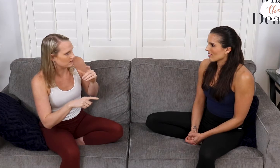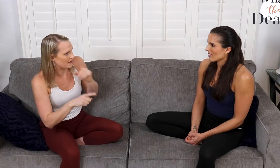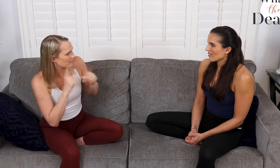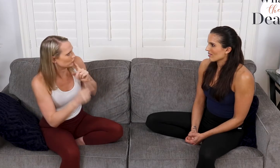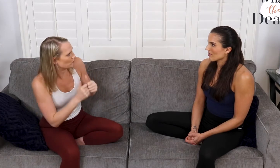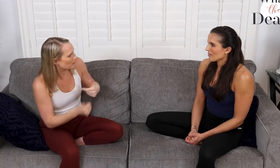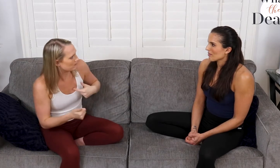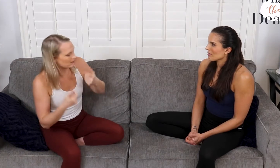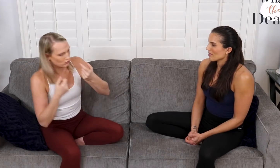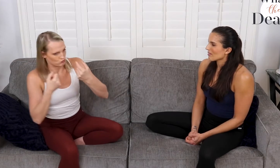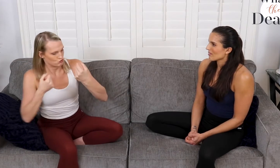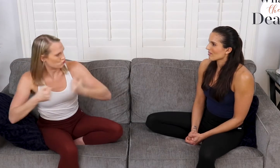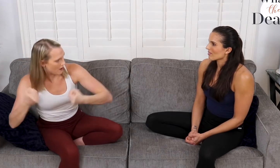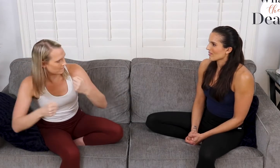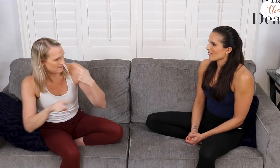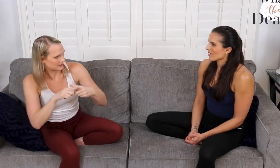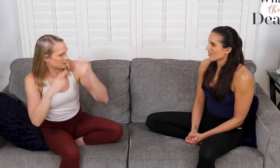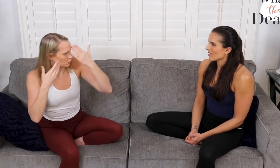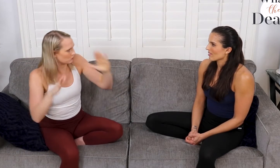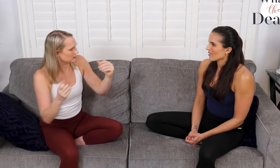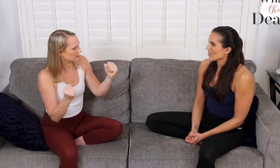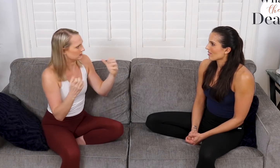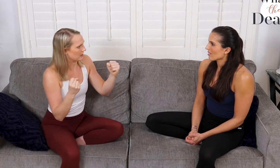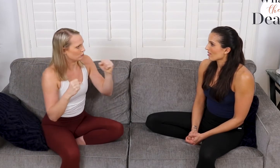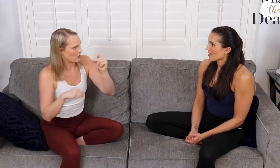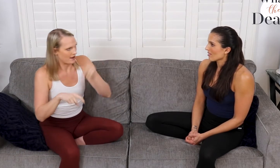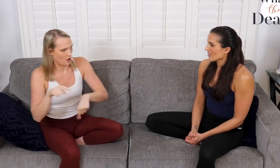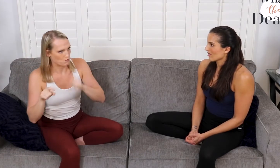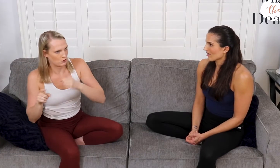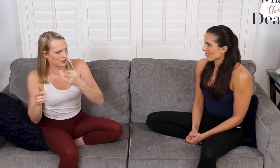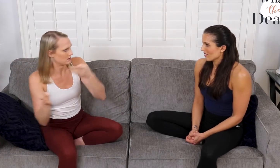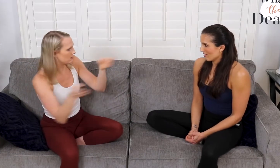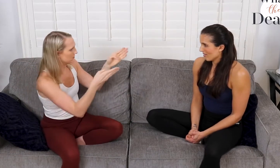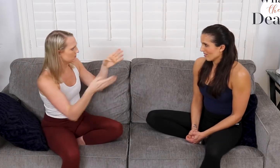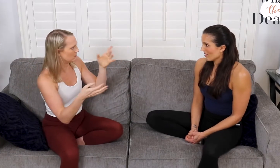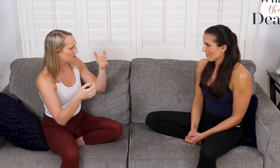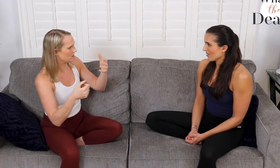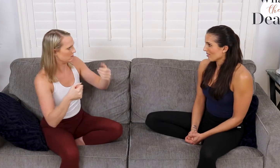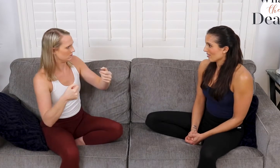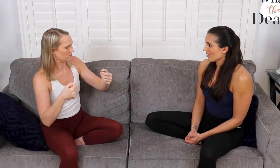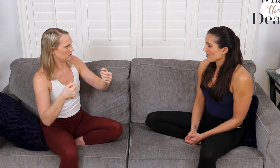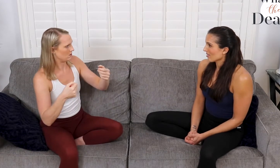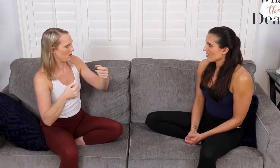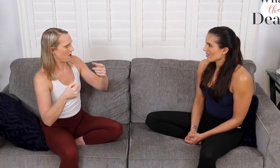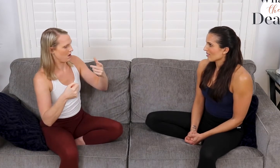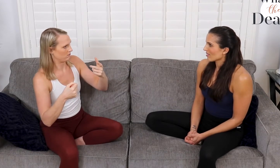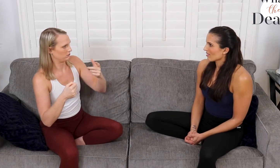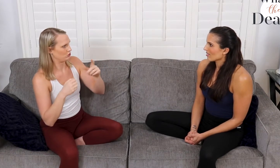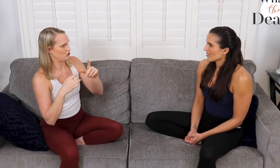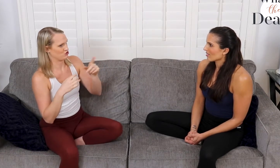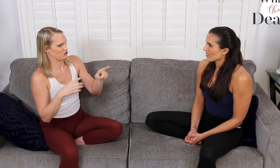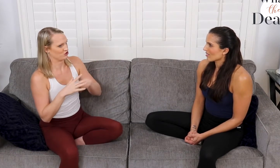and he wants to really have a deep connection with people. And the first time where he picked you up at the airport to surprise me for my